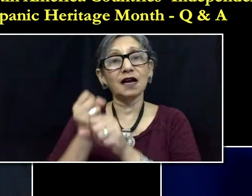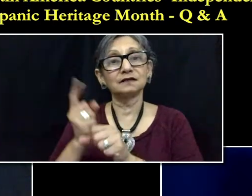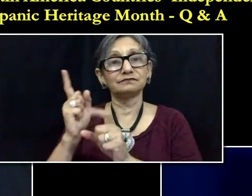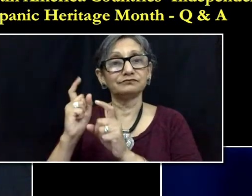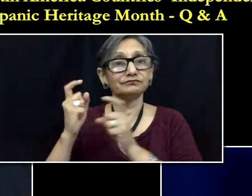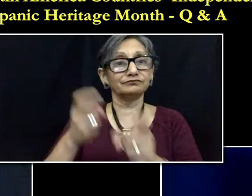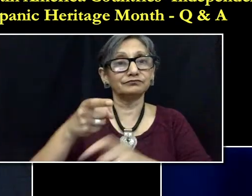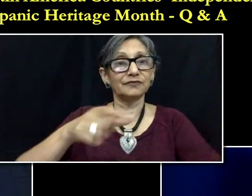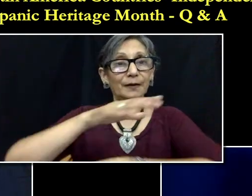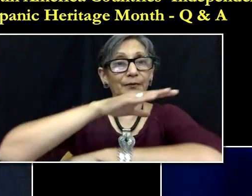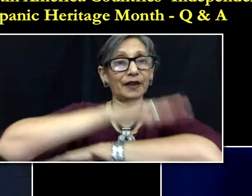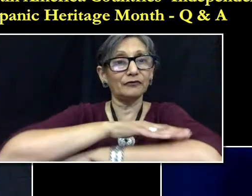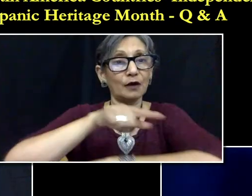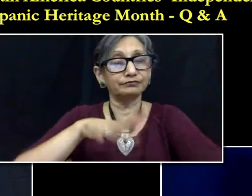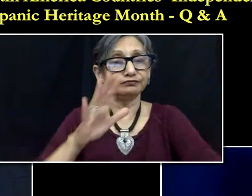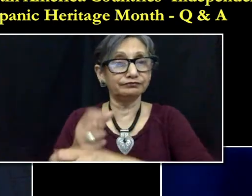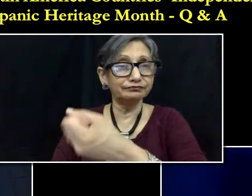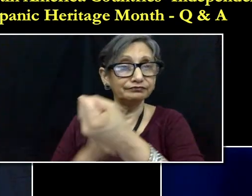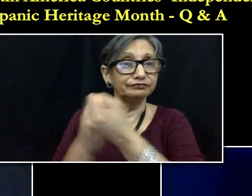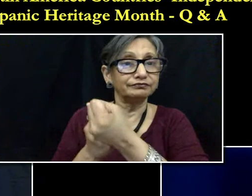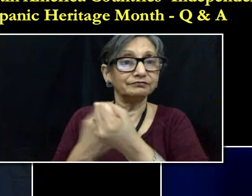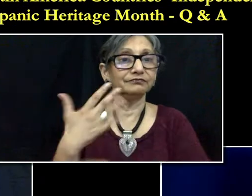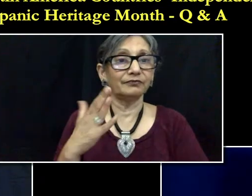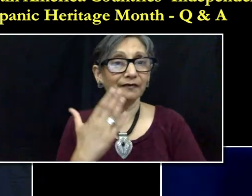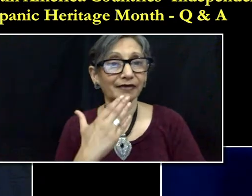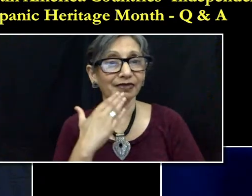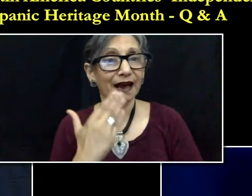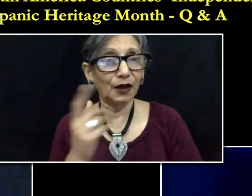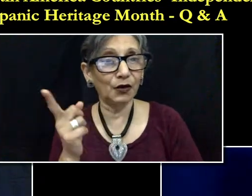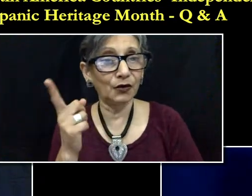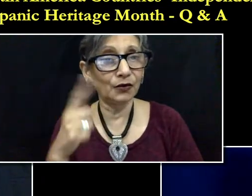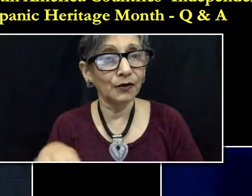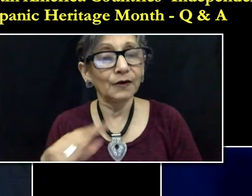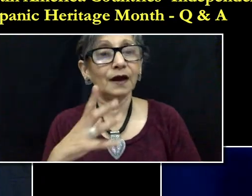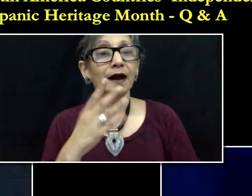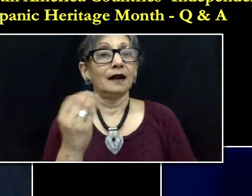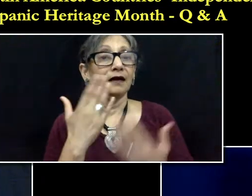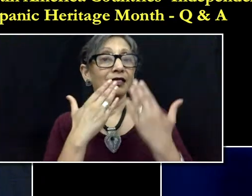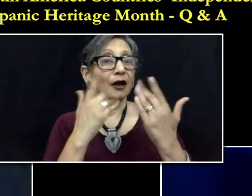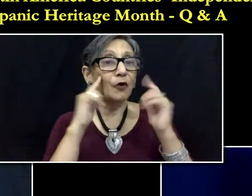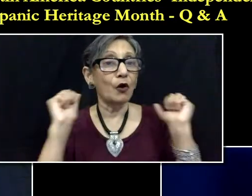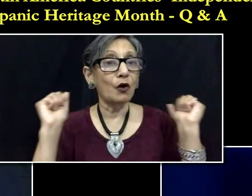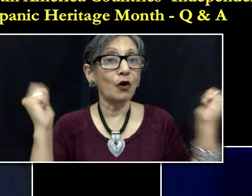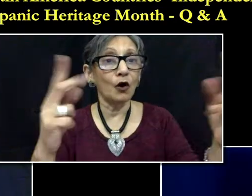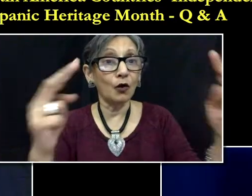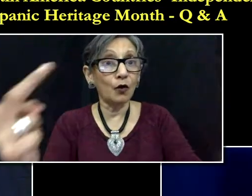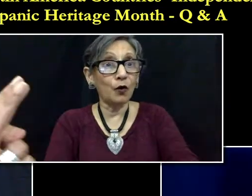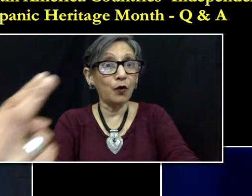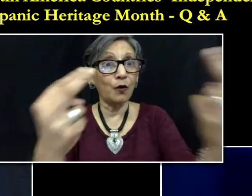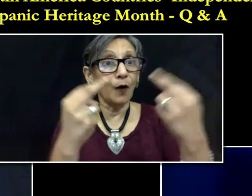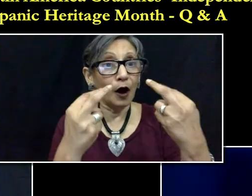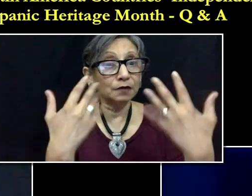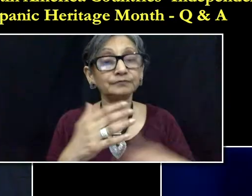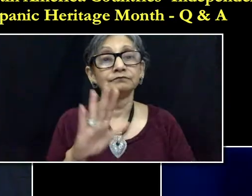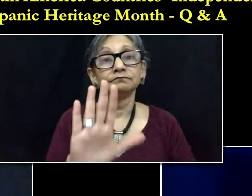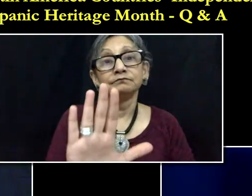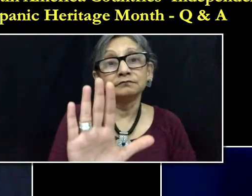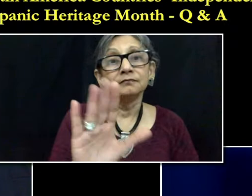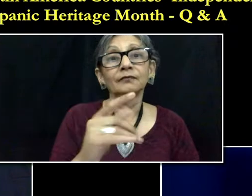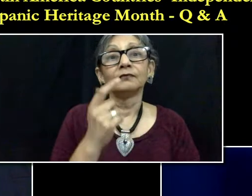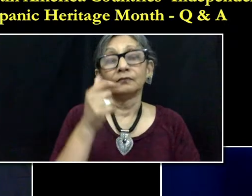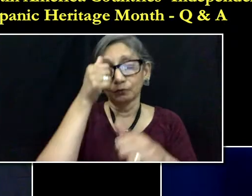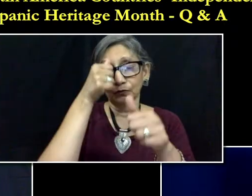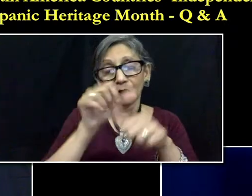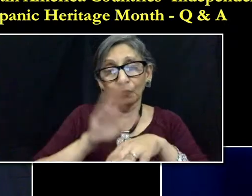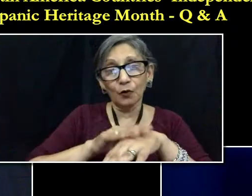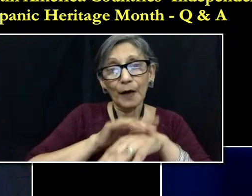by GLAD. So On Air Productions gave us the platform to work with. So let's thank On Air Productions. Thank you